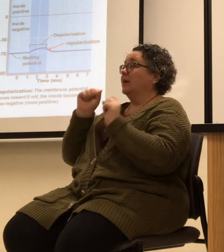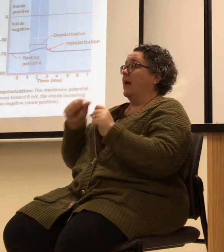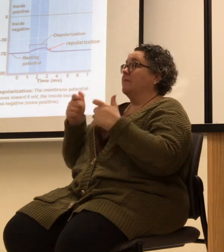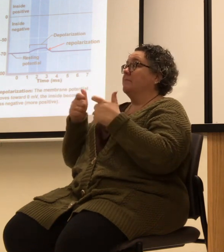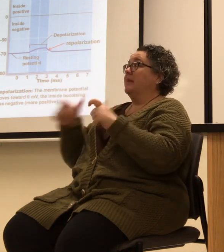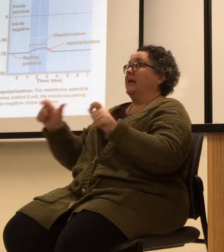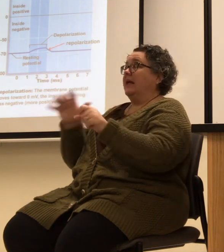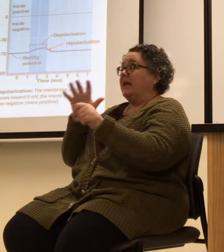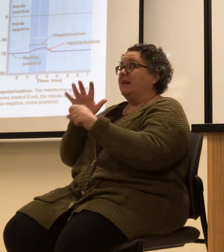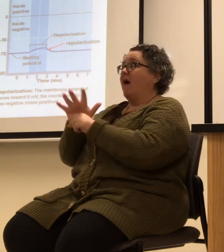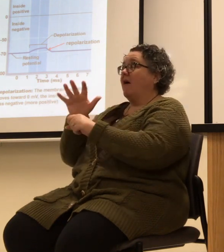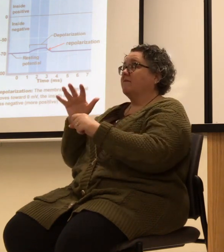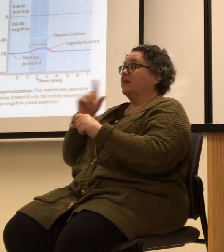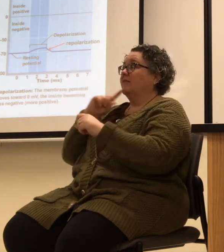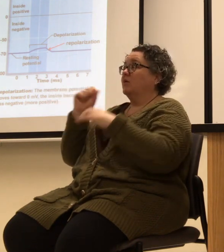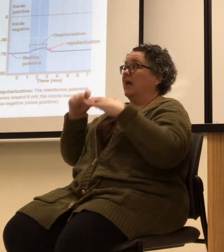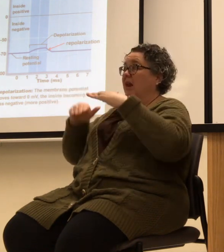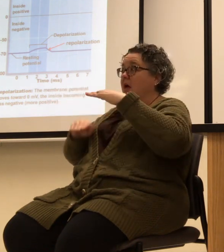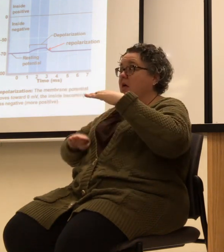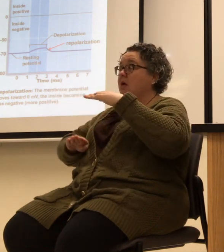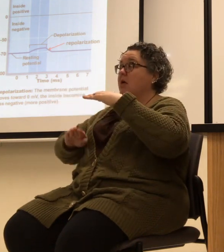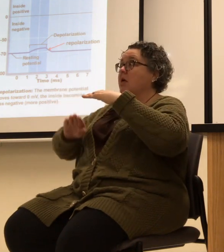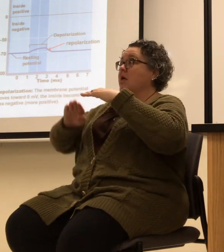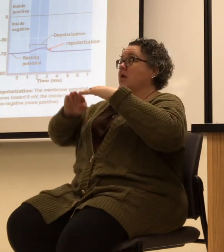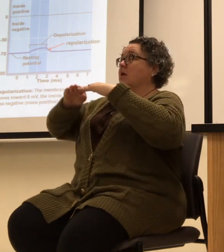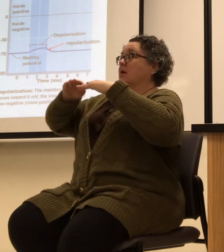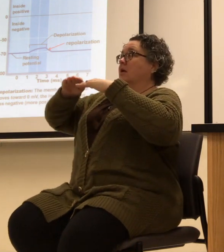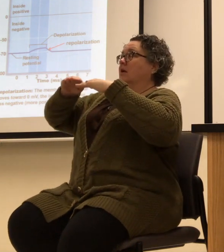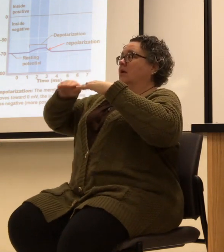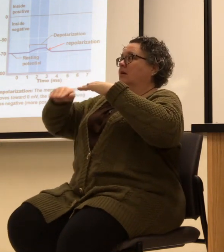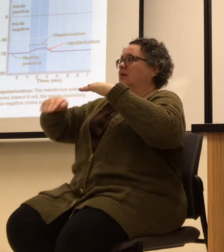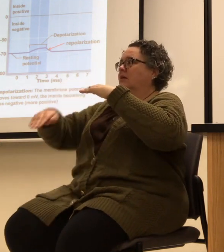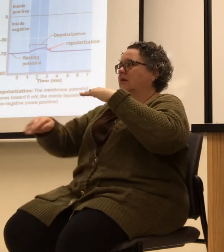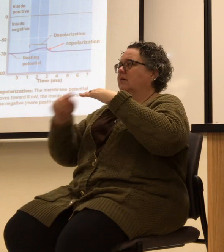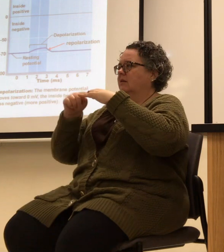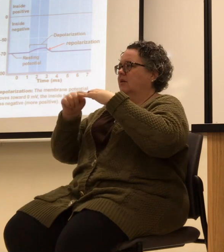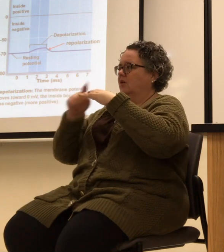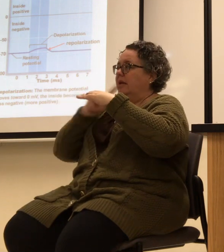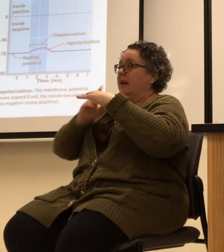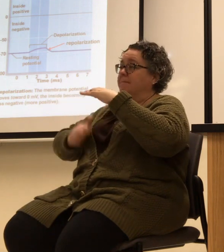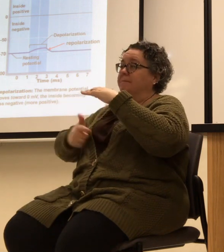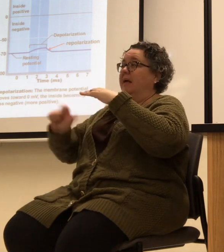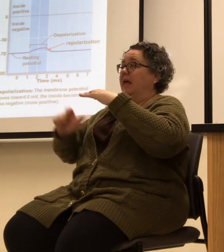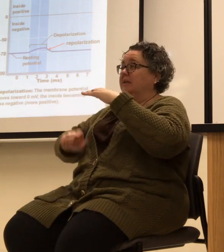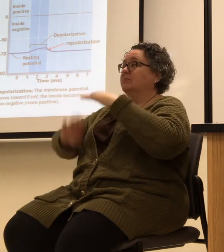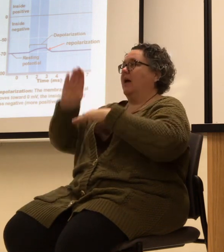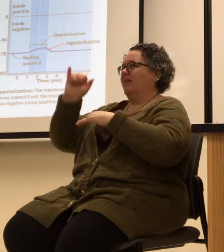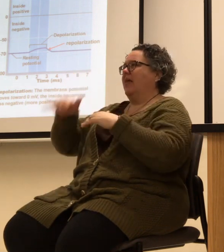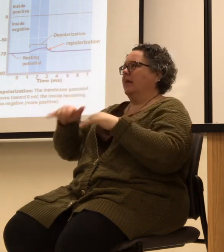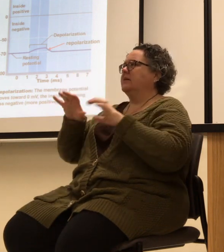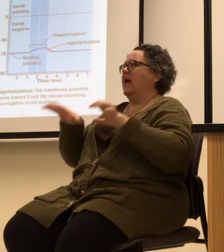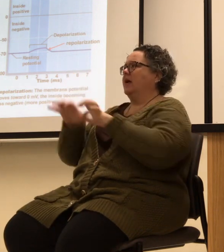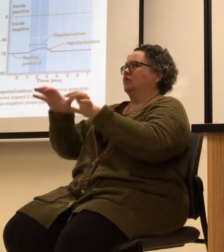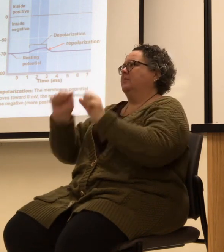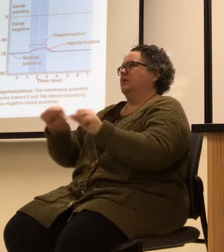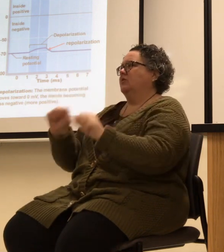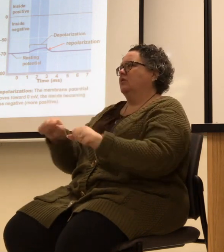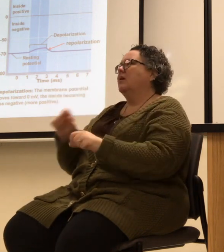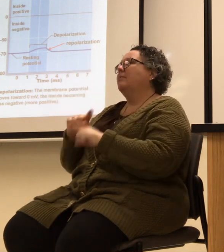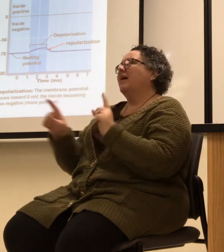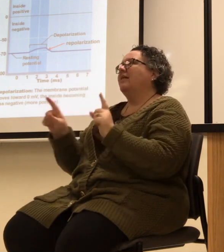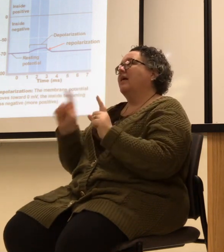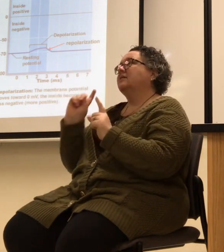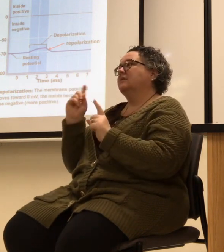jolt, if you can reach threshold, you'll get a big spike. And that's the action potential, but that's Wednesday's